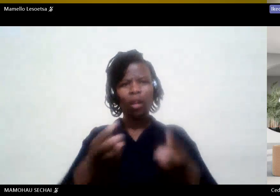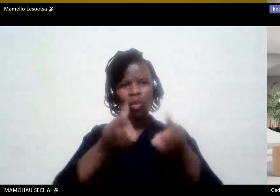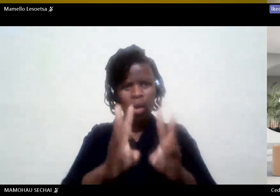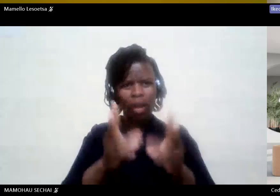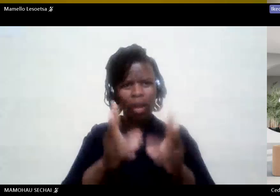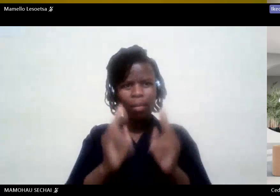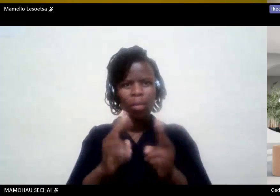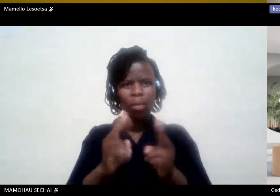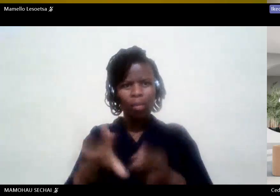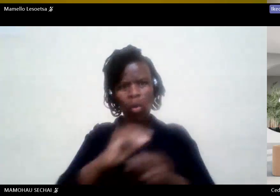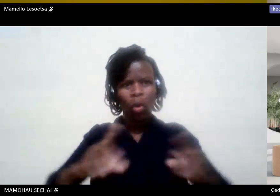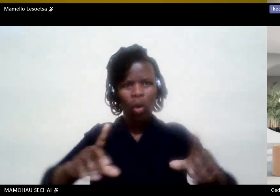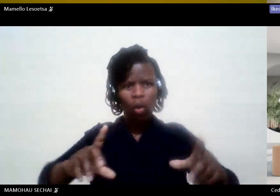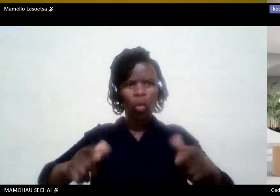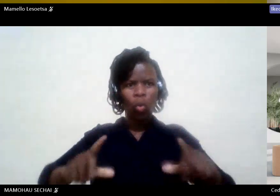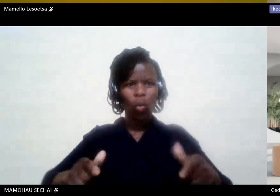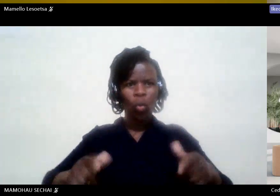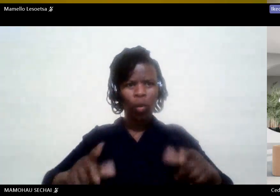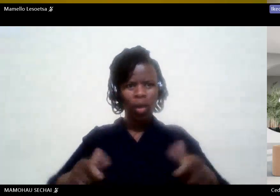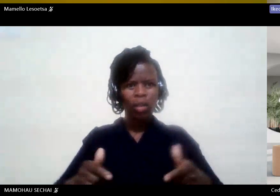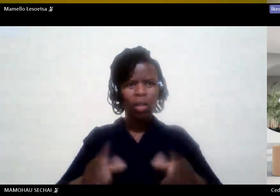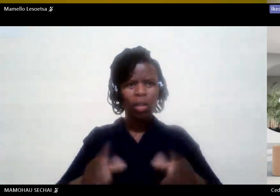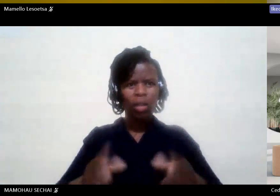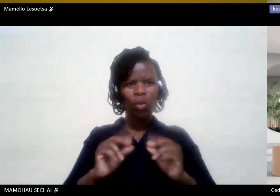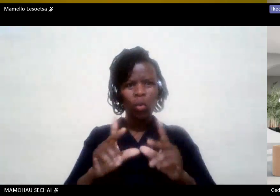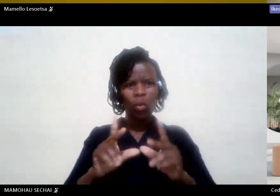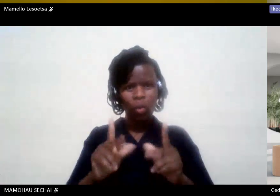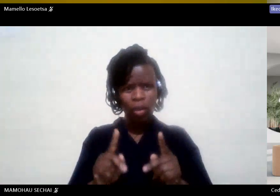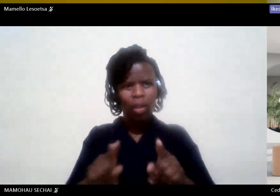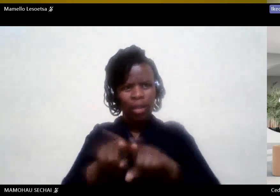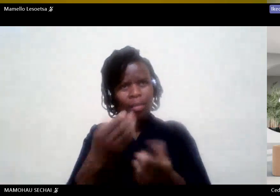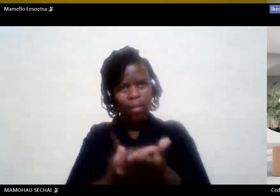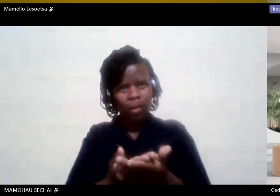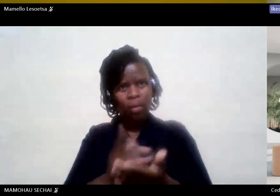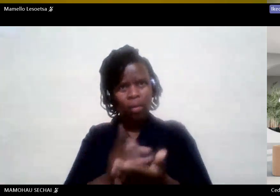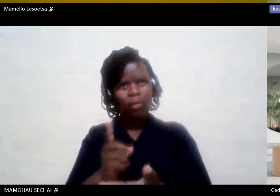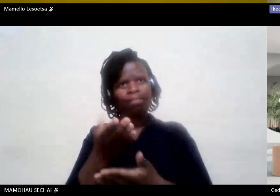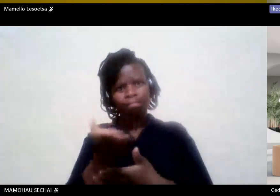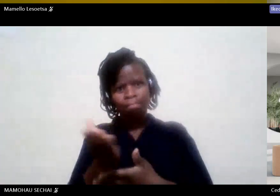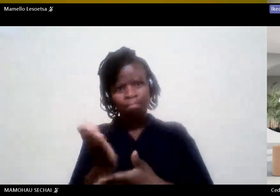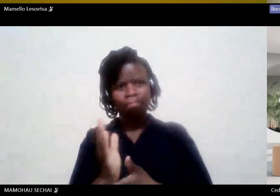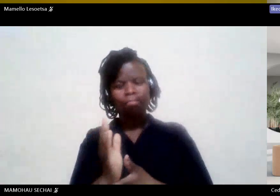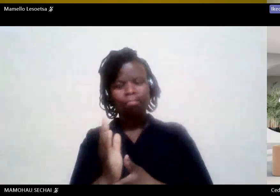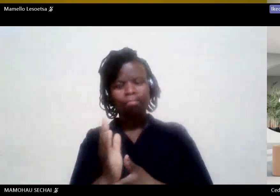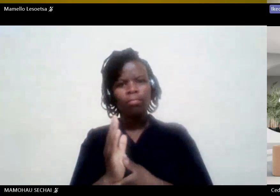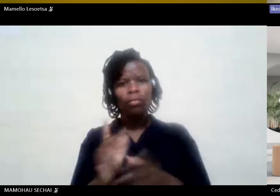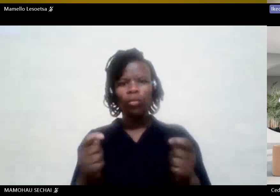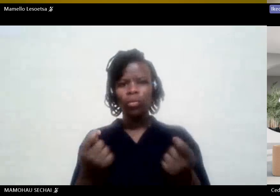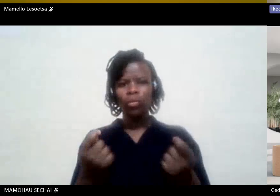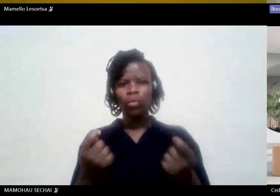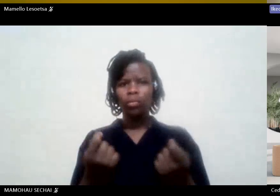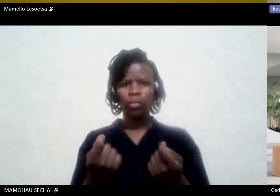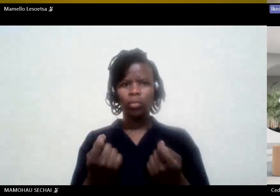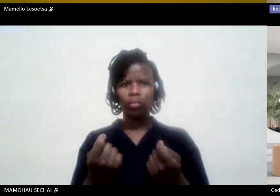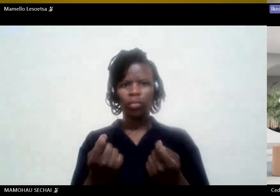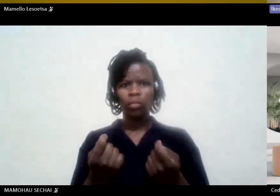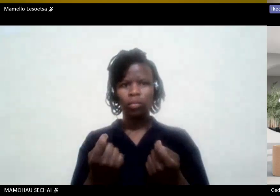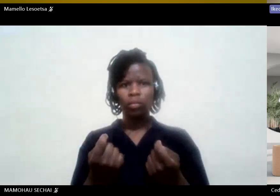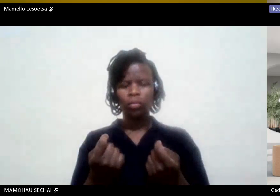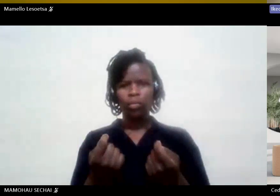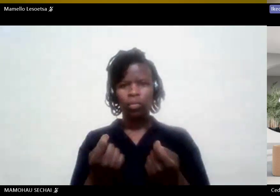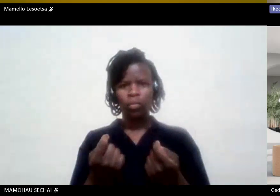say, okay, try and navigate around and things like that. So a little bit of what Masbata was talking about in terms of O&M. What do you,